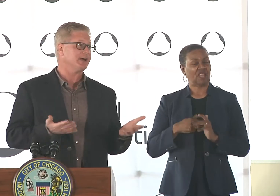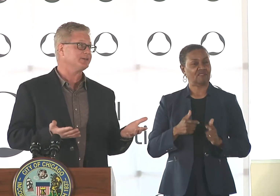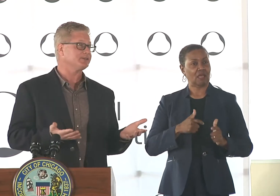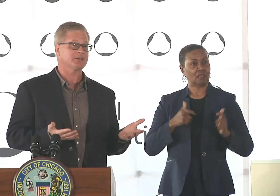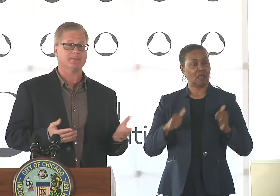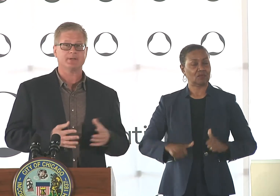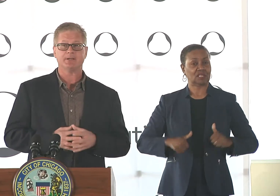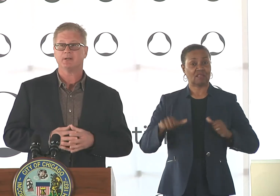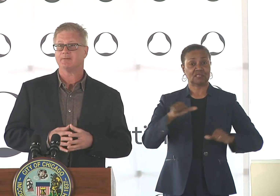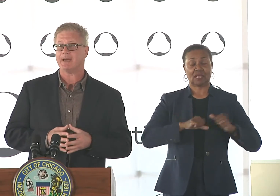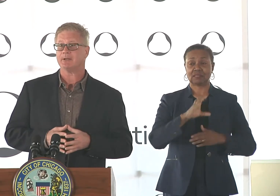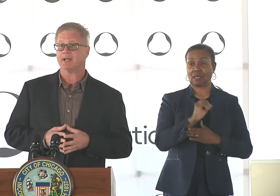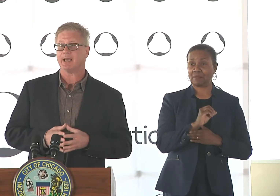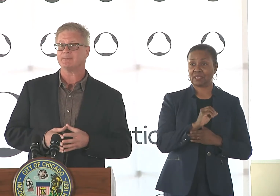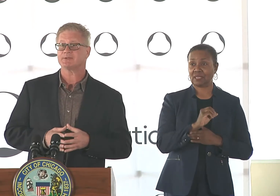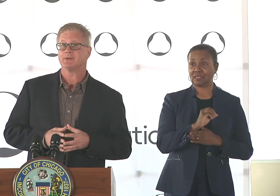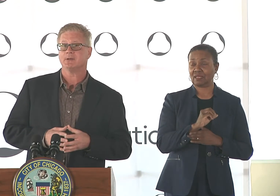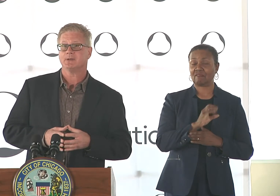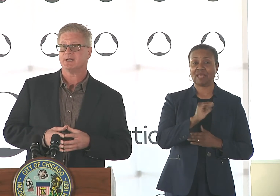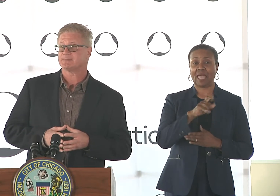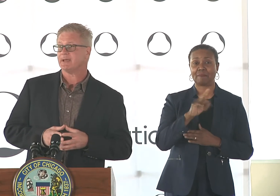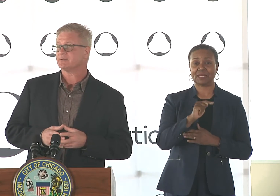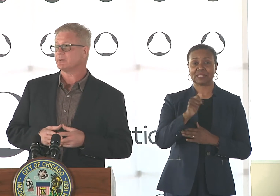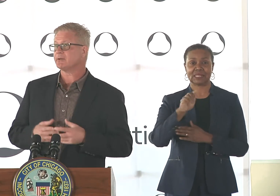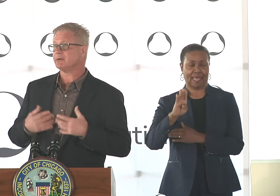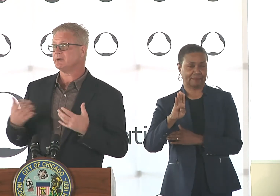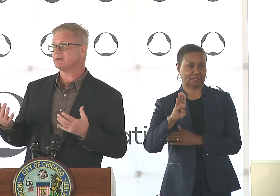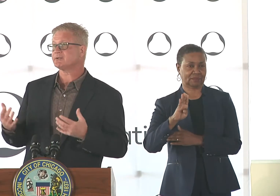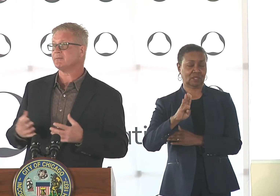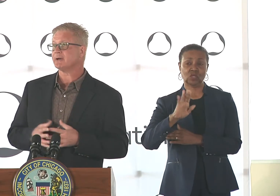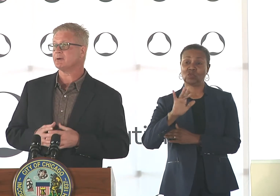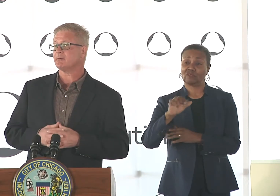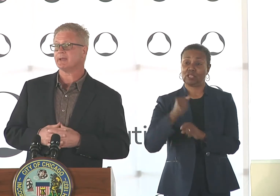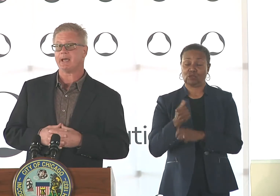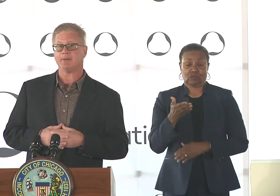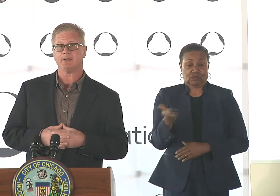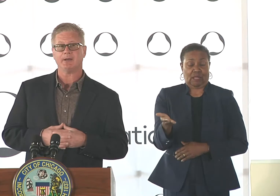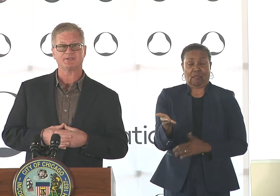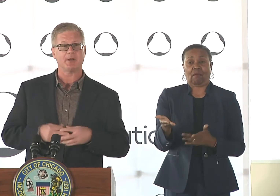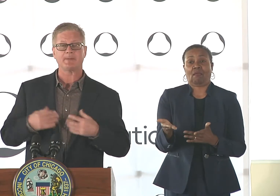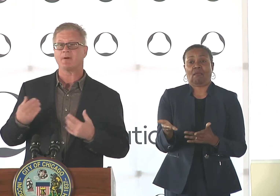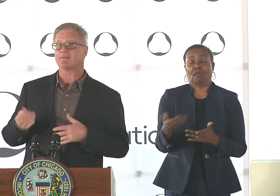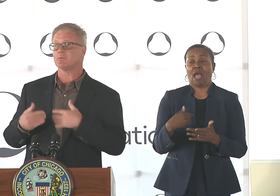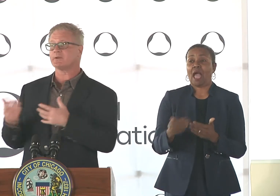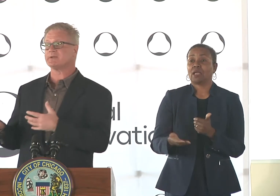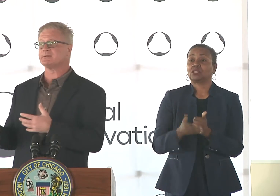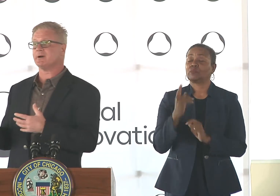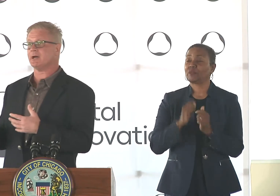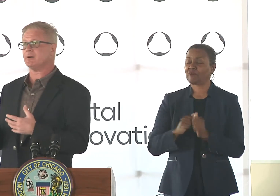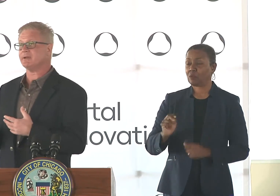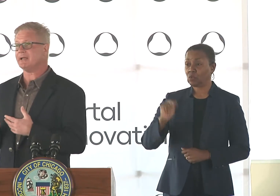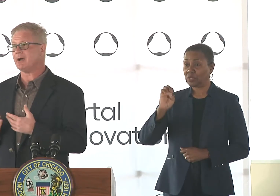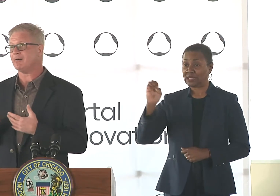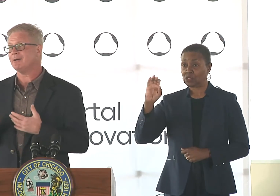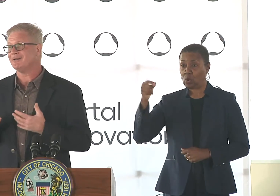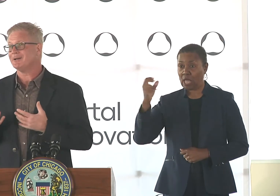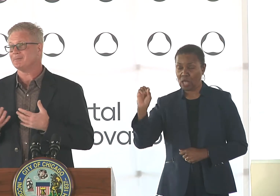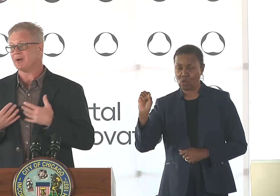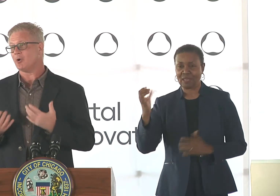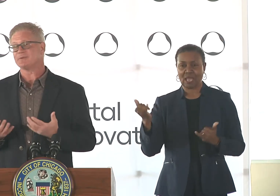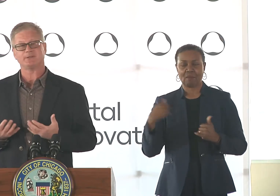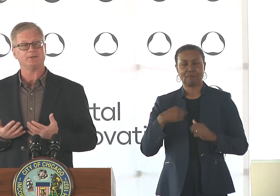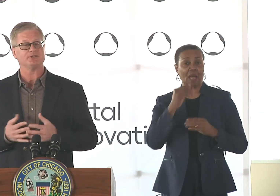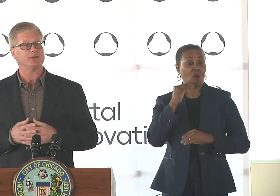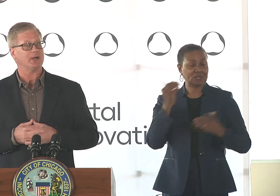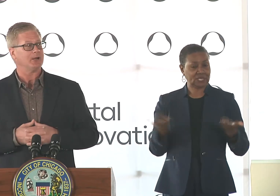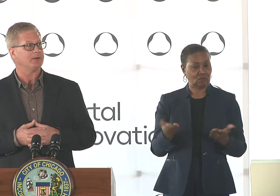life sciences company of Abbott Labs. I spent 23 years of my career with Abbott. I always tell people I'm from Northeast Ohio, but now my